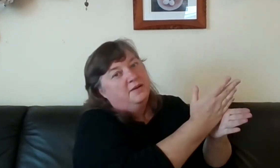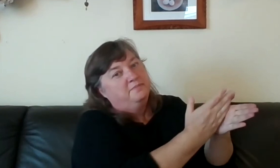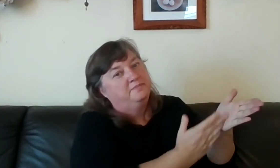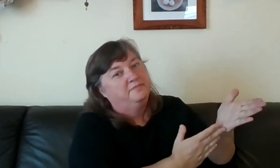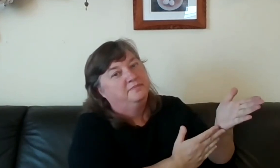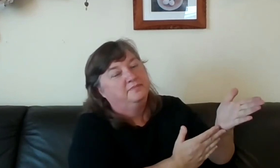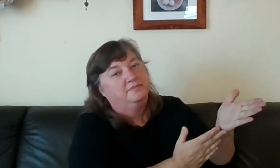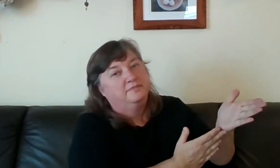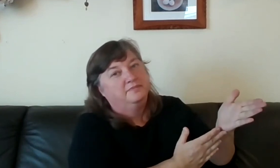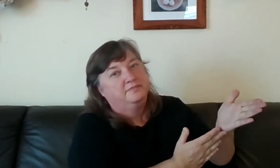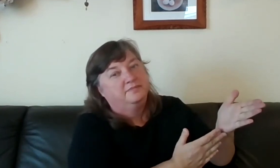Some.